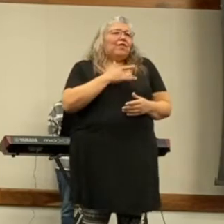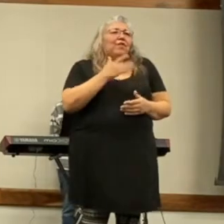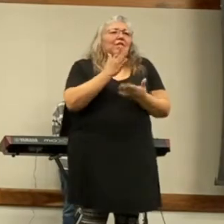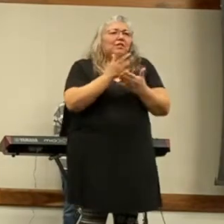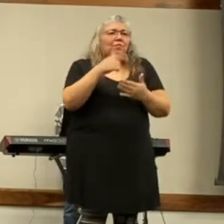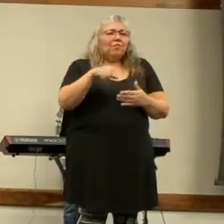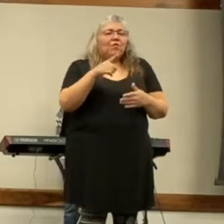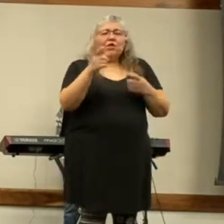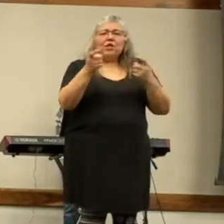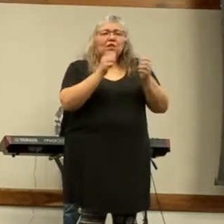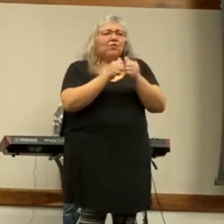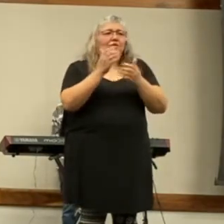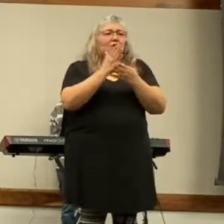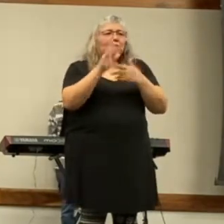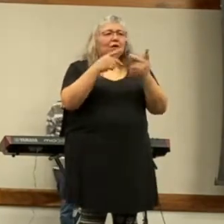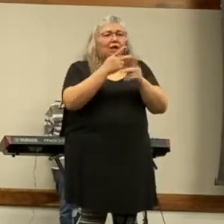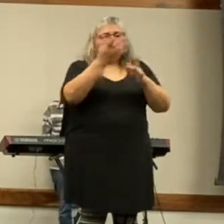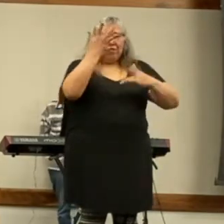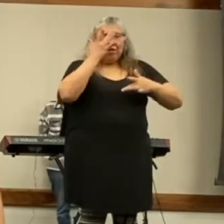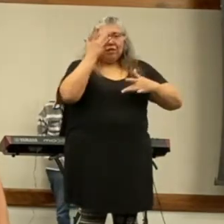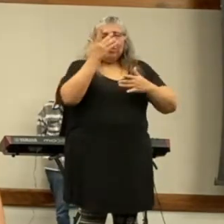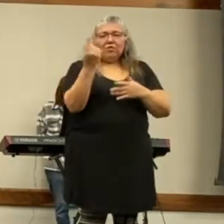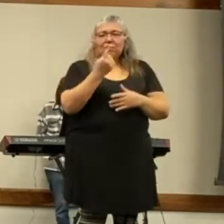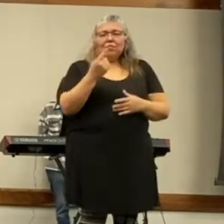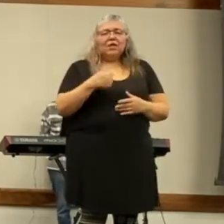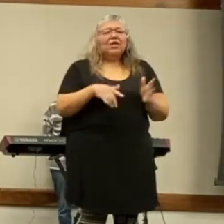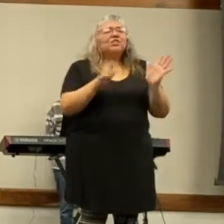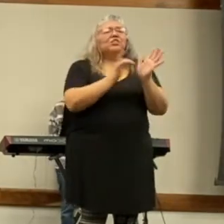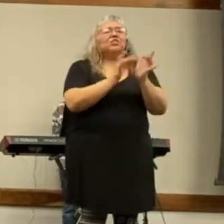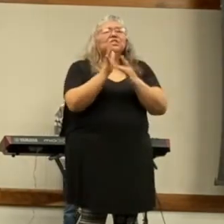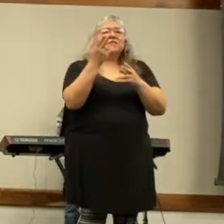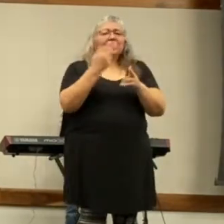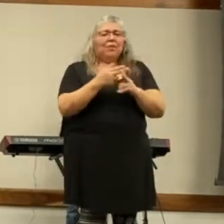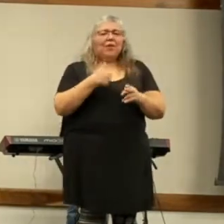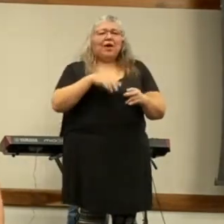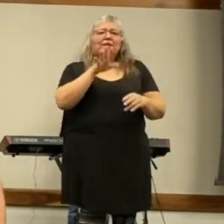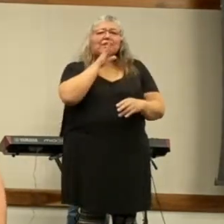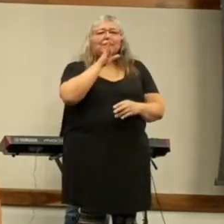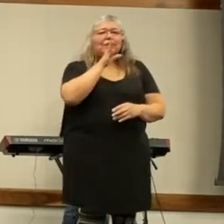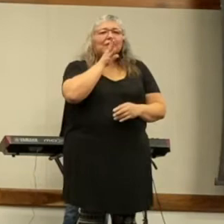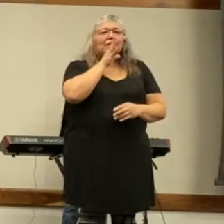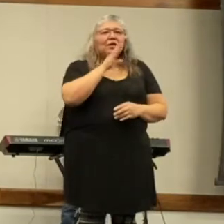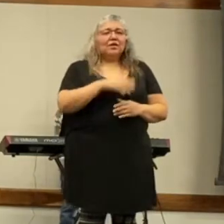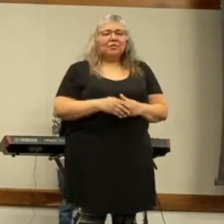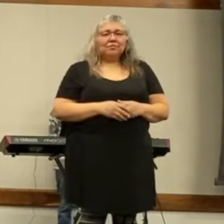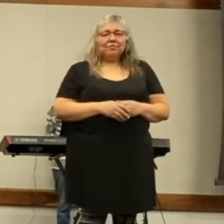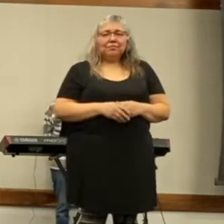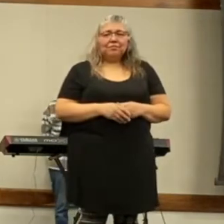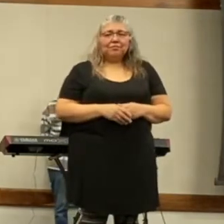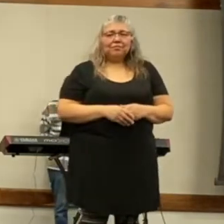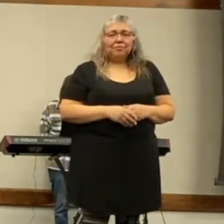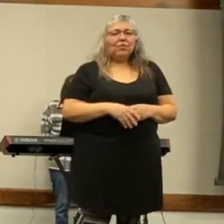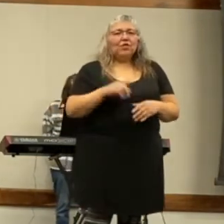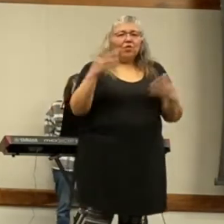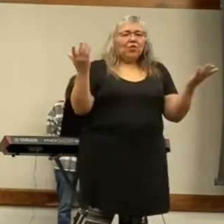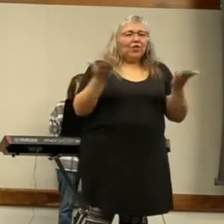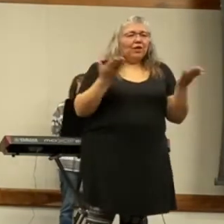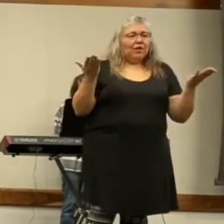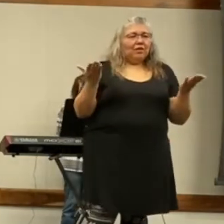are dealing with some kind of illness or something. In Jesus' name I speak against it. In Jesus' name, you are